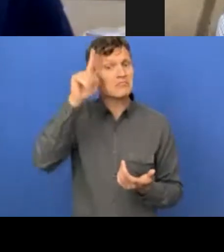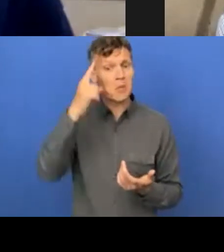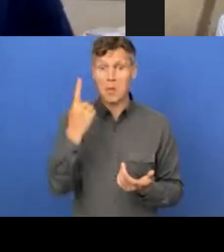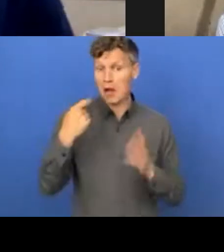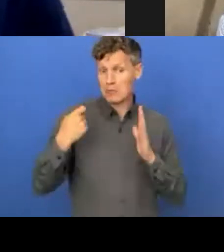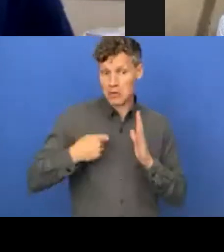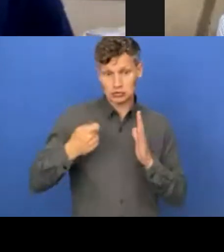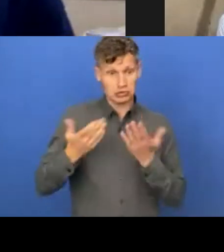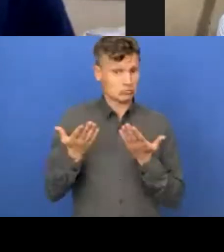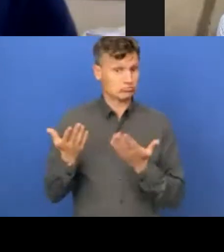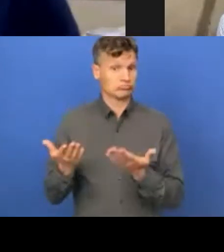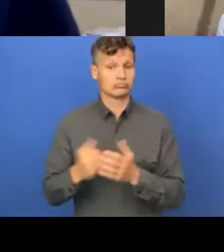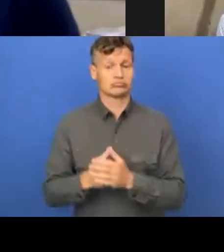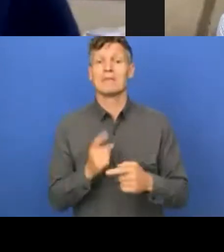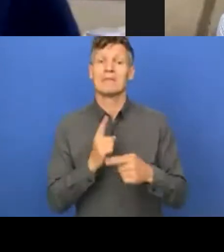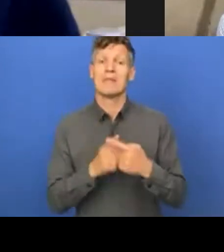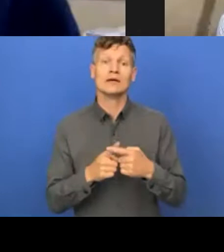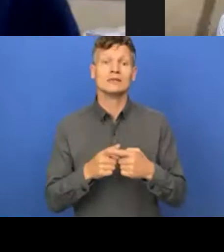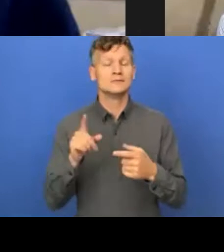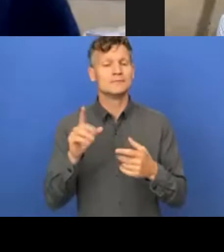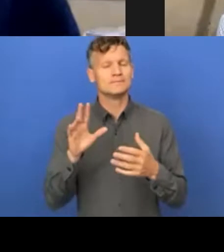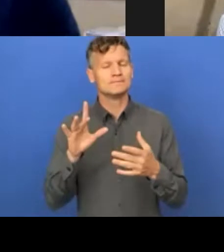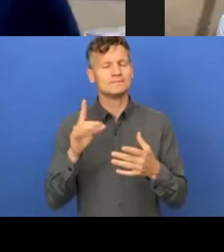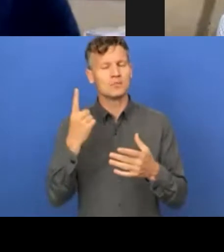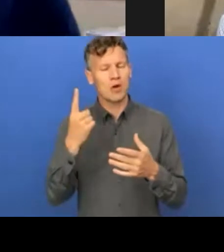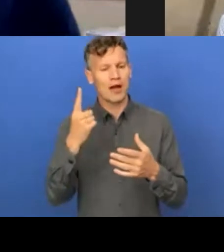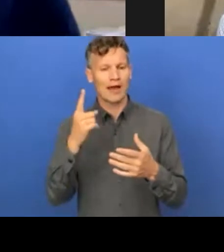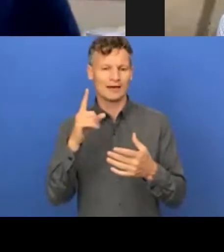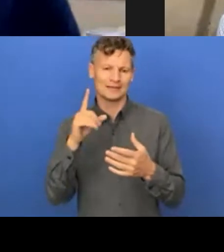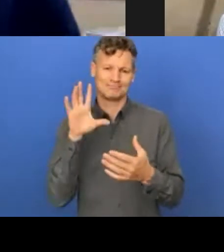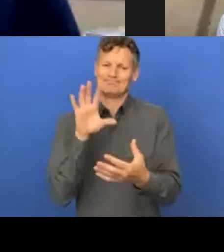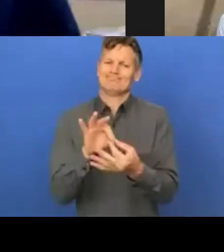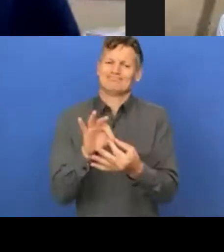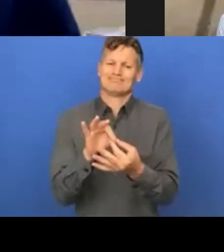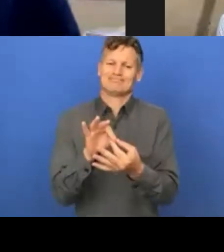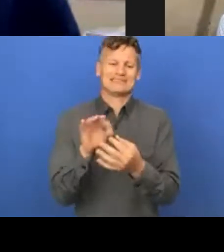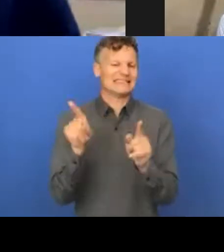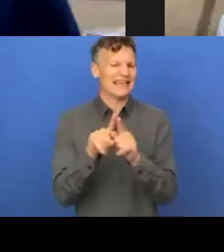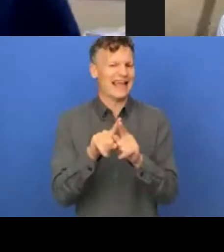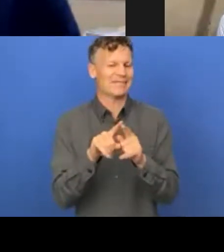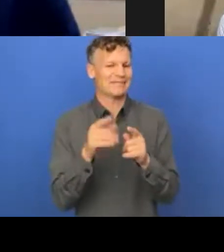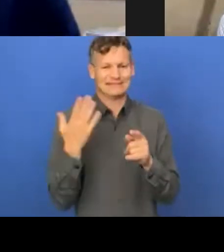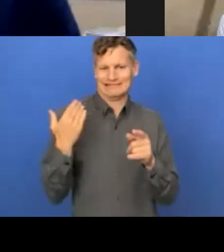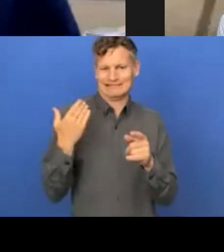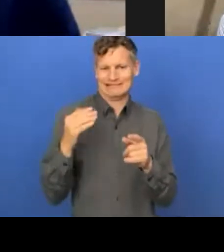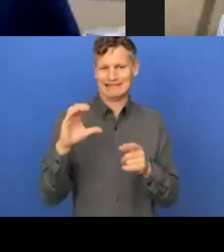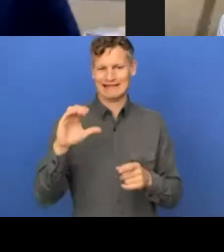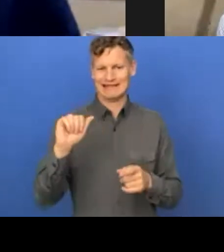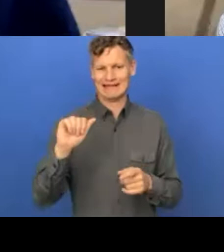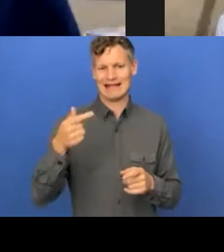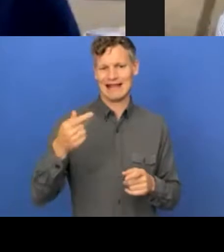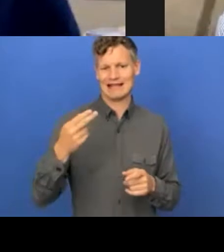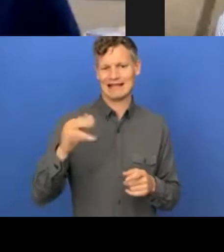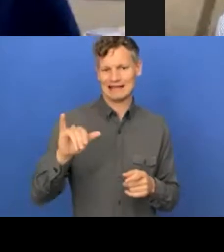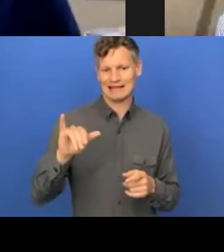terms of this, what is specific? I mean, perhaps to build on what Kathy just explained. Over to